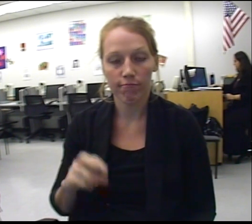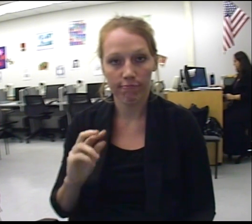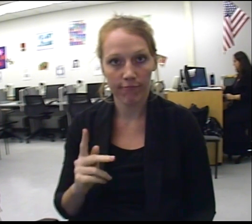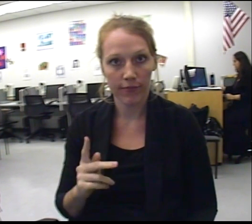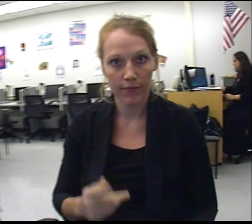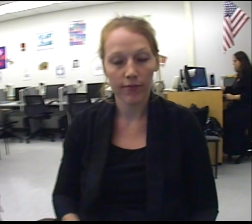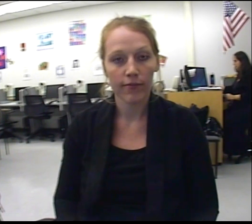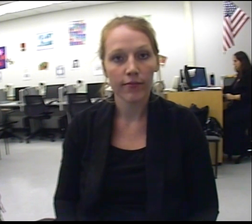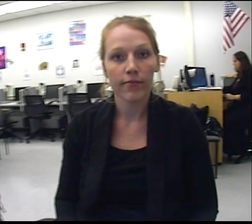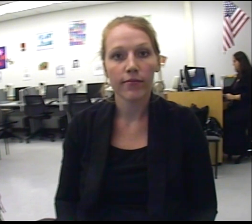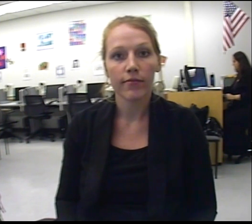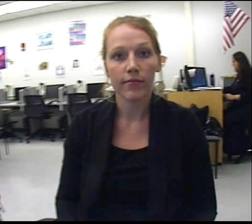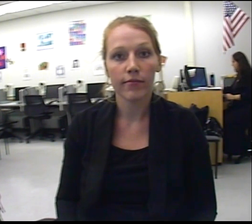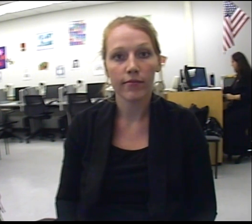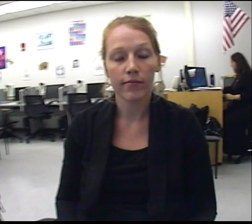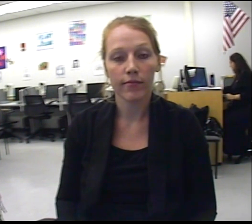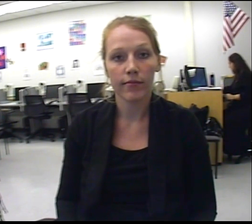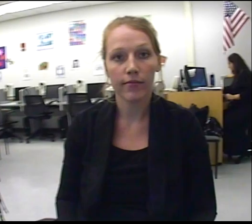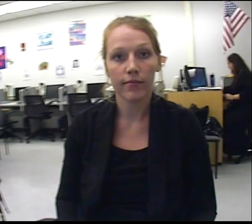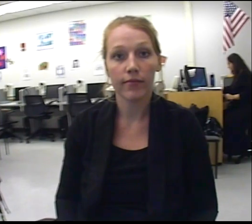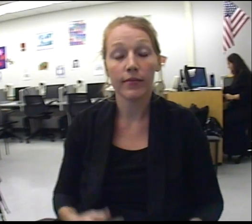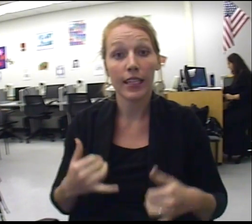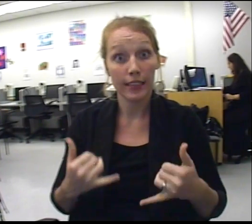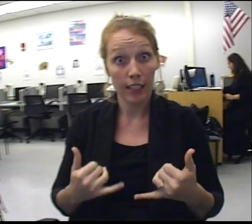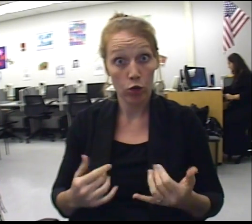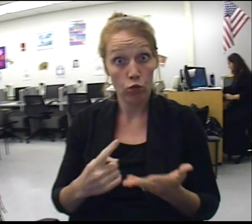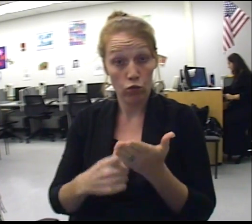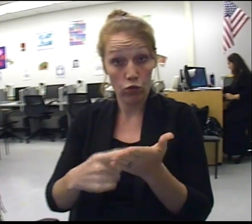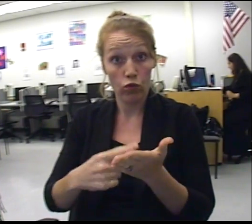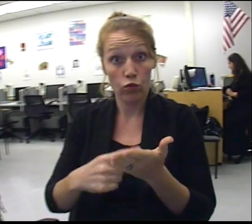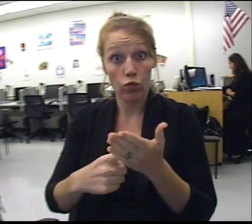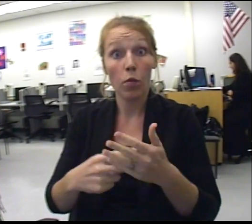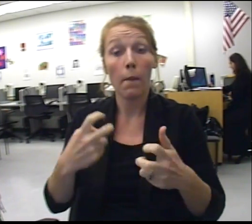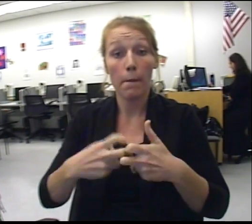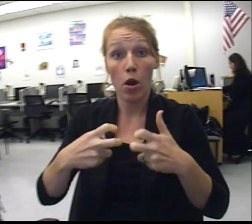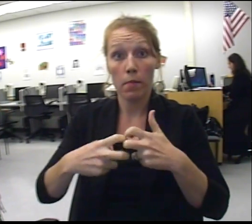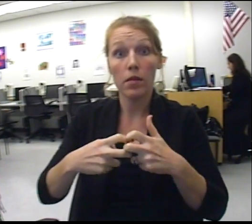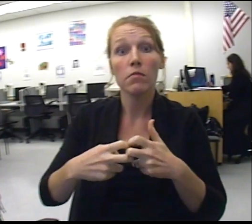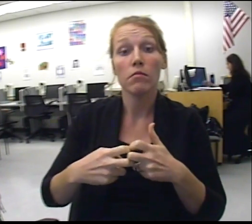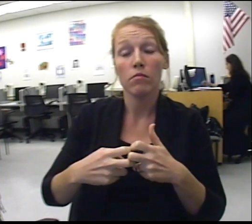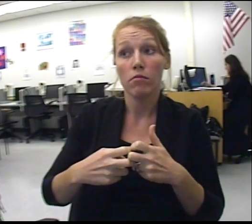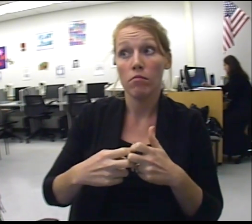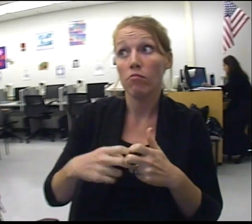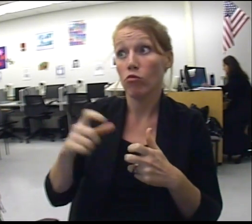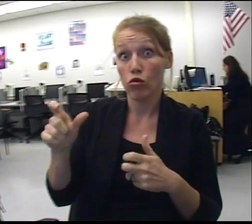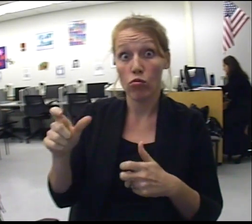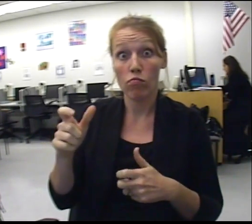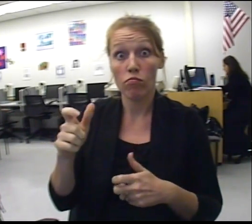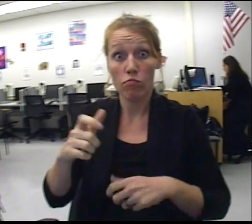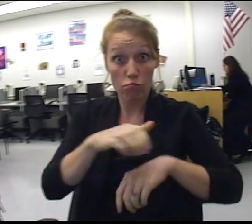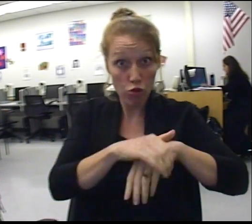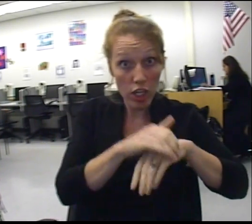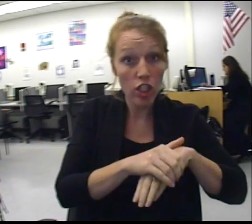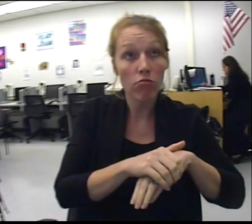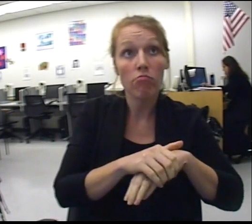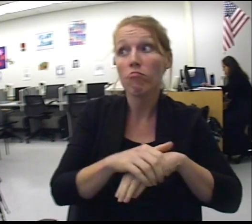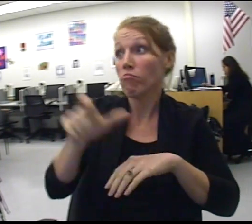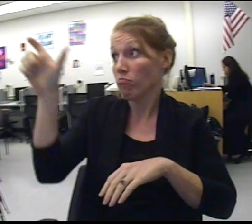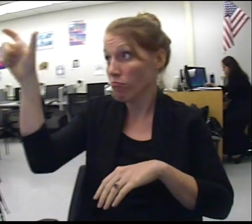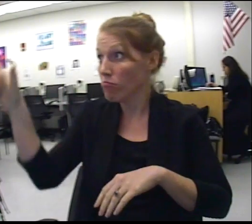going to talk about problems that both sides had right now. So we have the British side, and we have Washington's group. So you can put